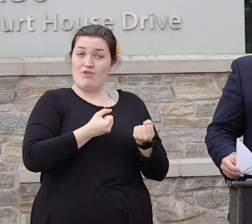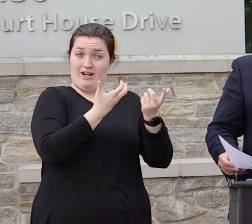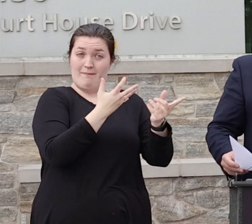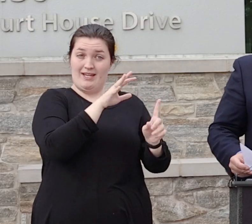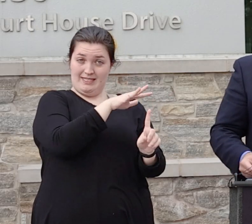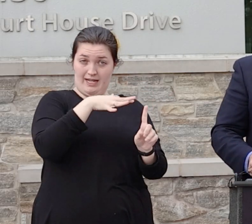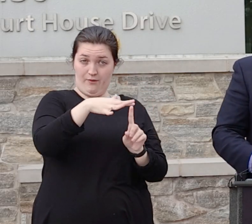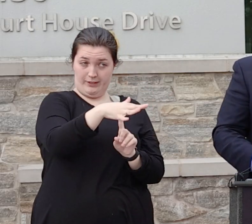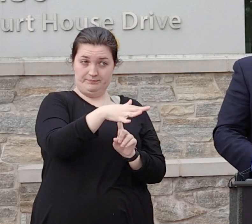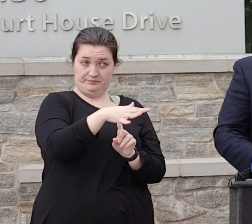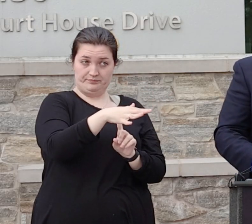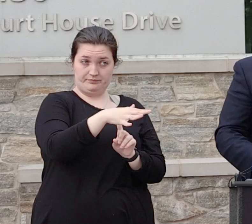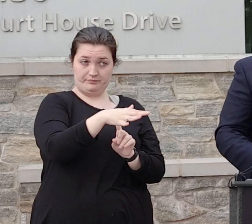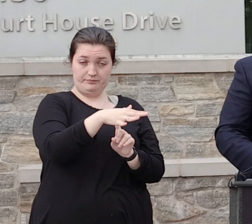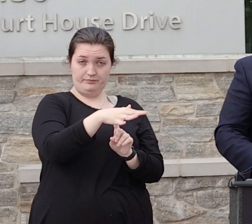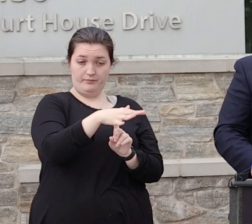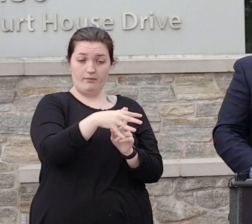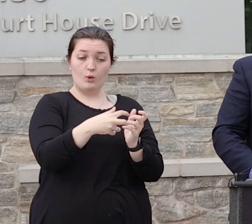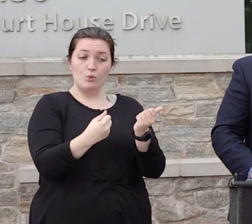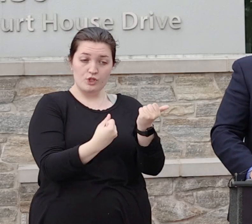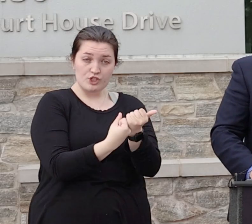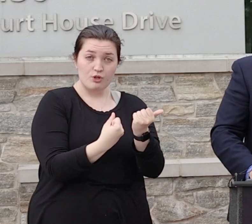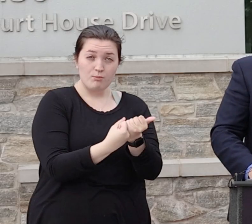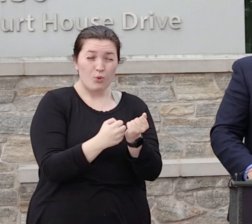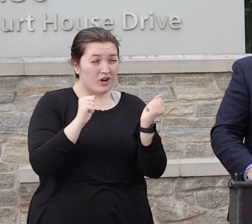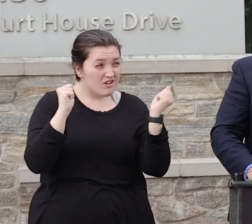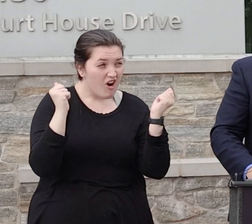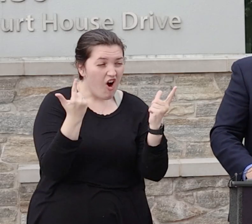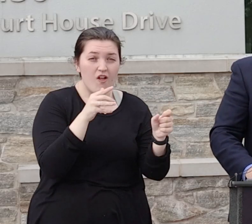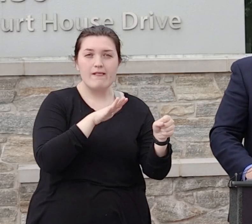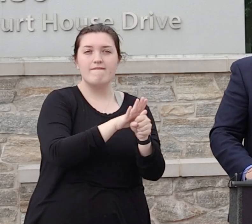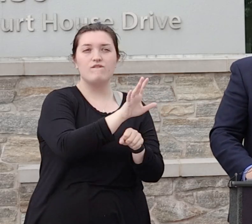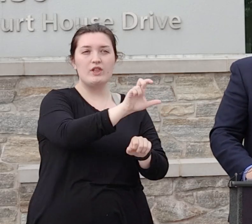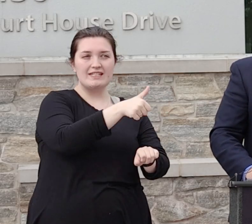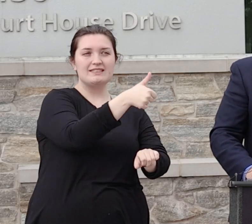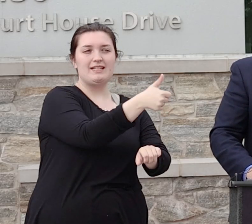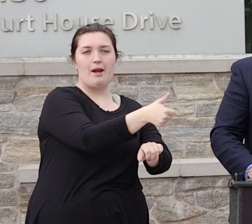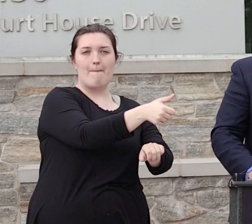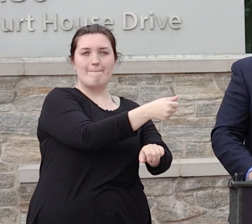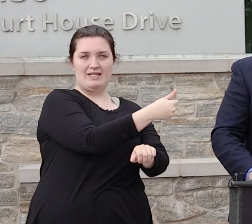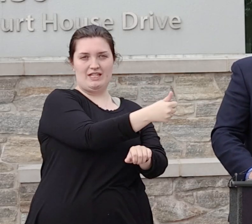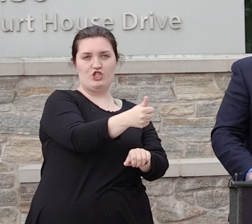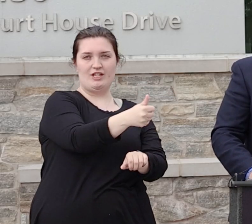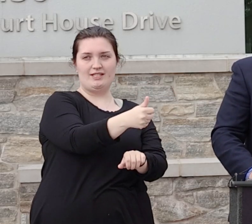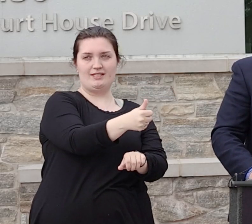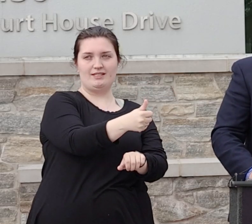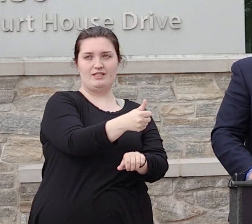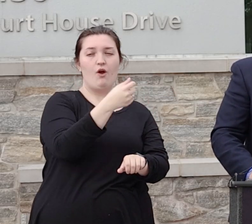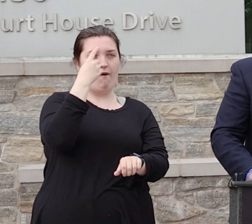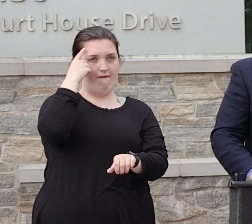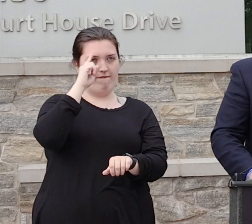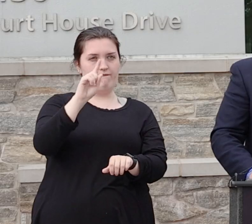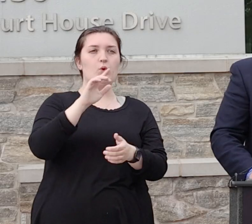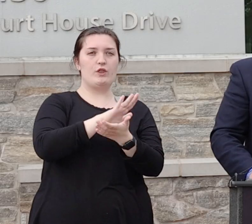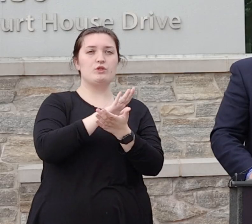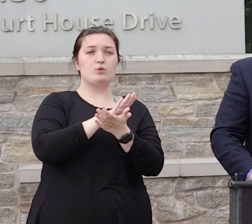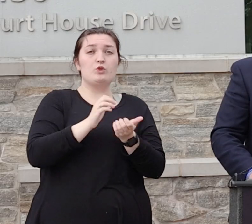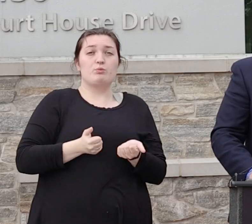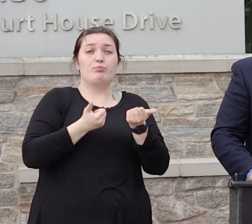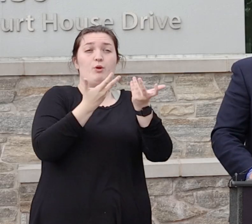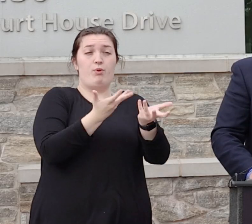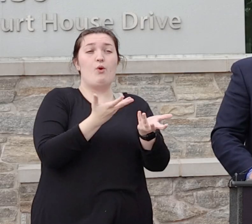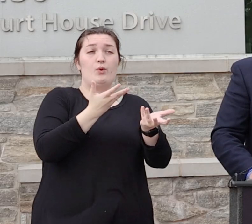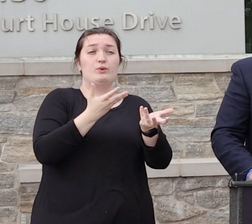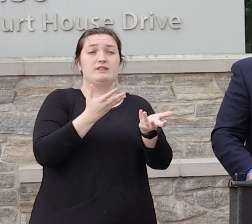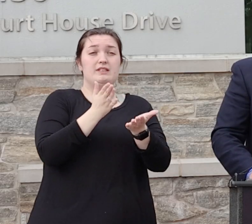support all fully restored positions advanced in the Board of Education's proposed budget, including high school